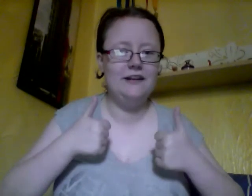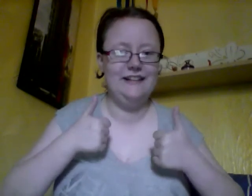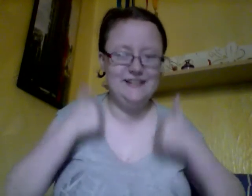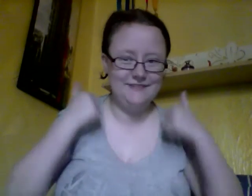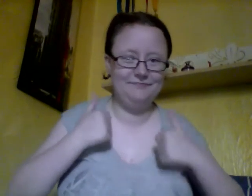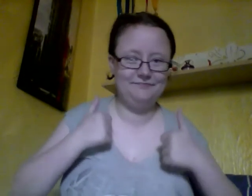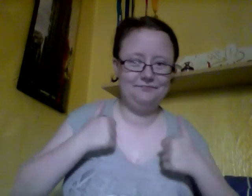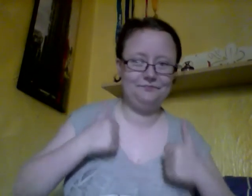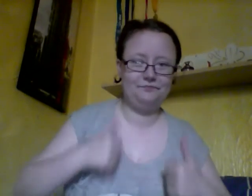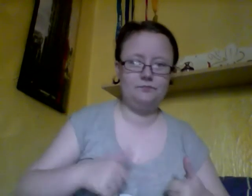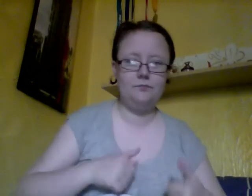Sherlockians.